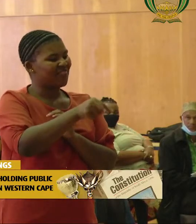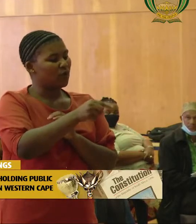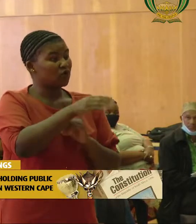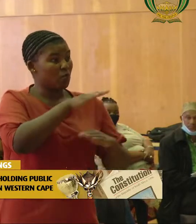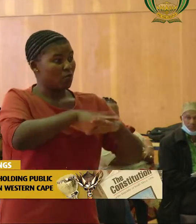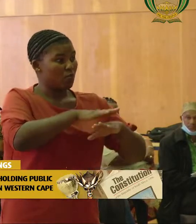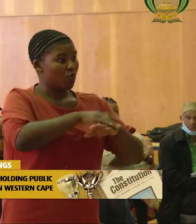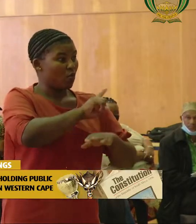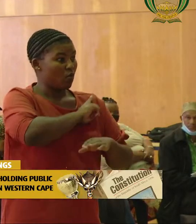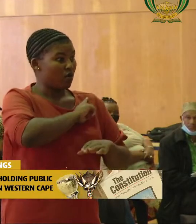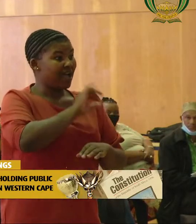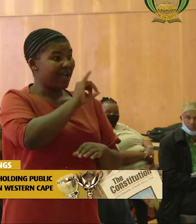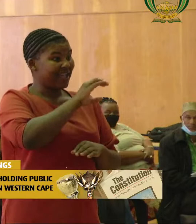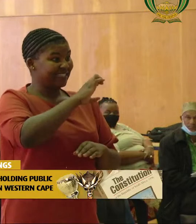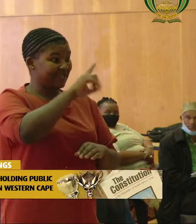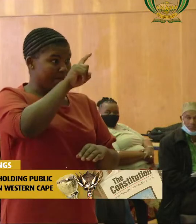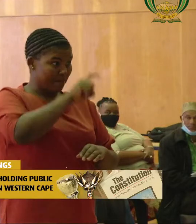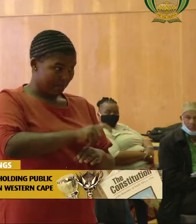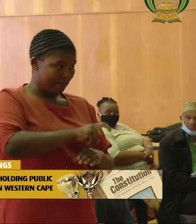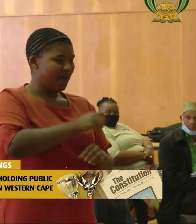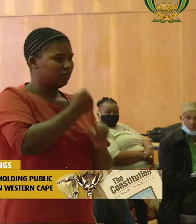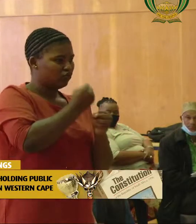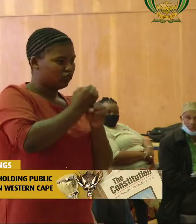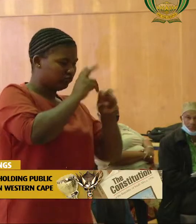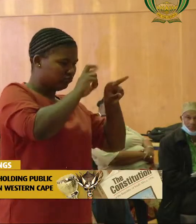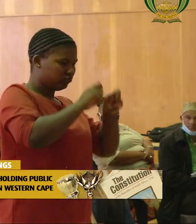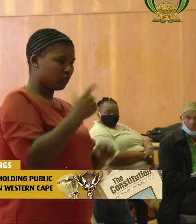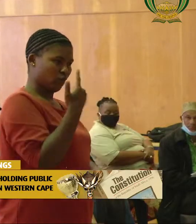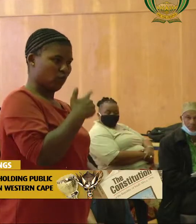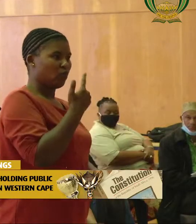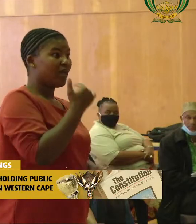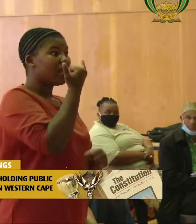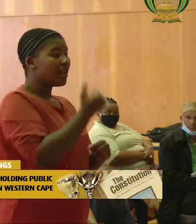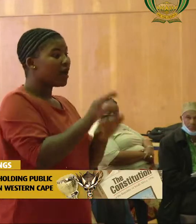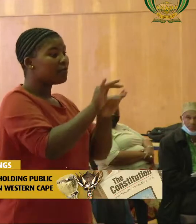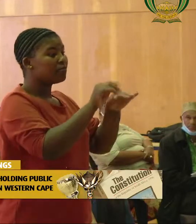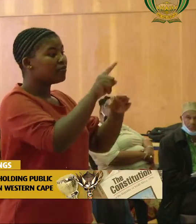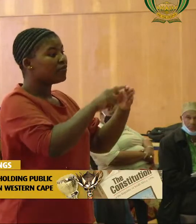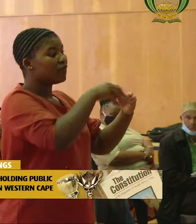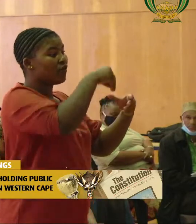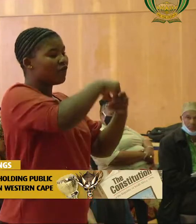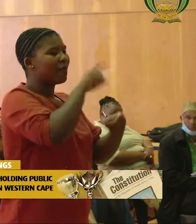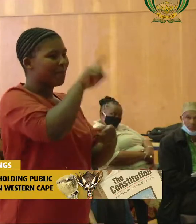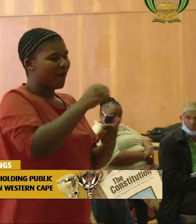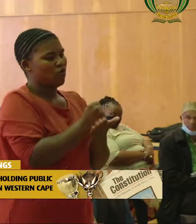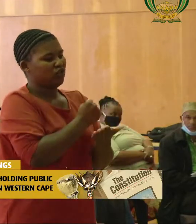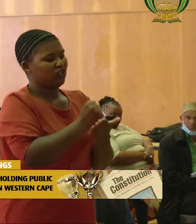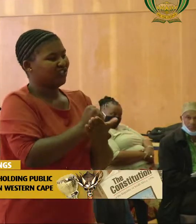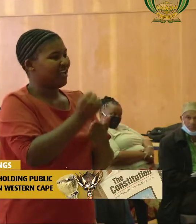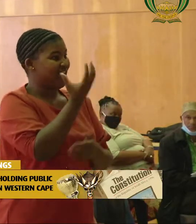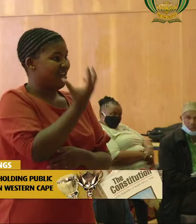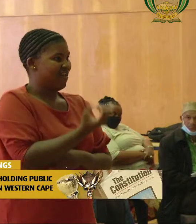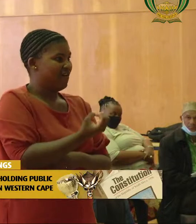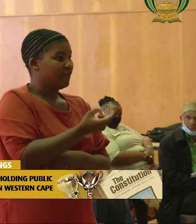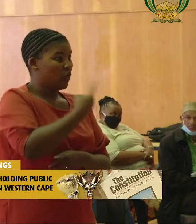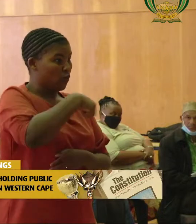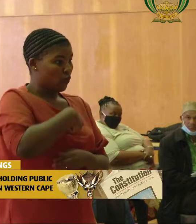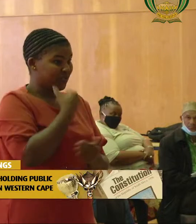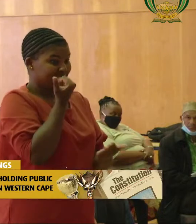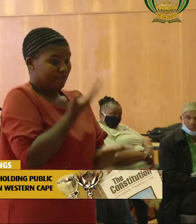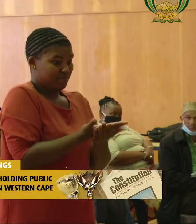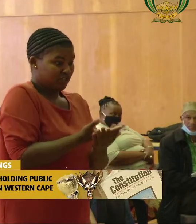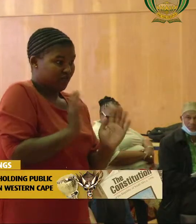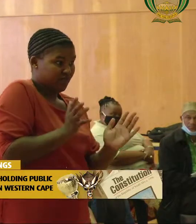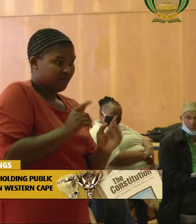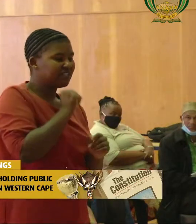as EFF, in fact, we submit that those voters must be registered. That is our part of our submission. We are